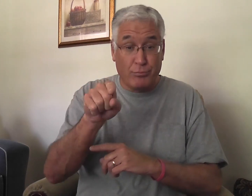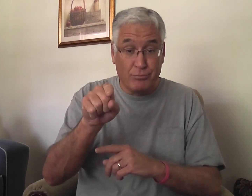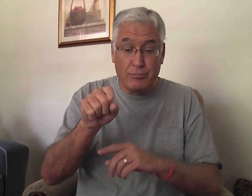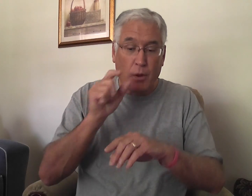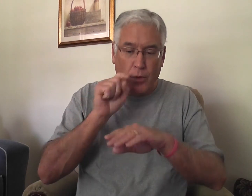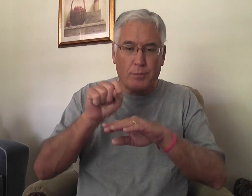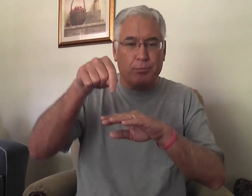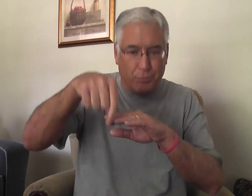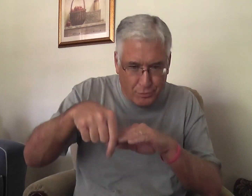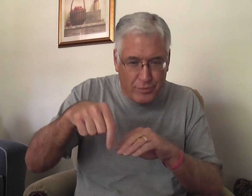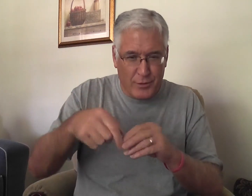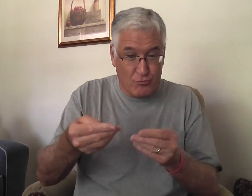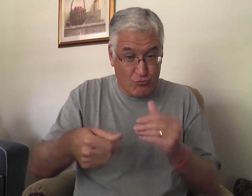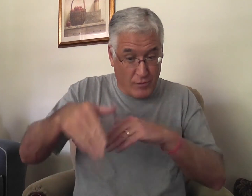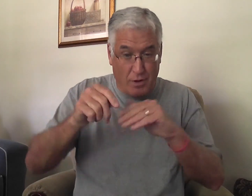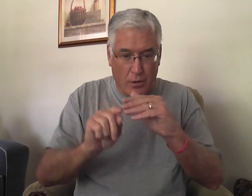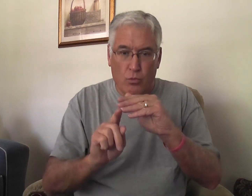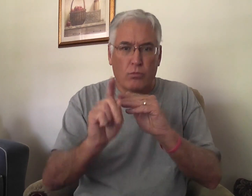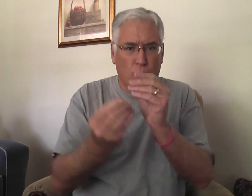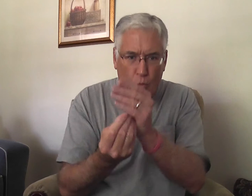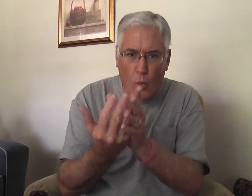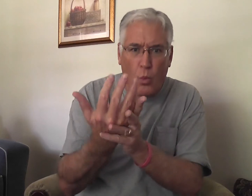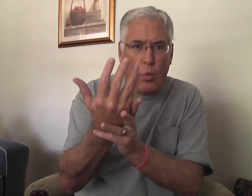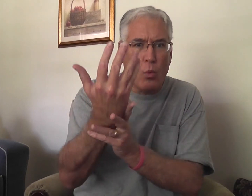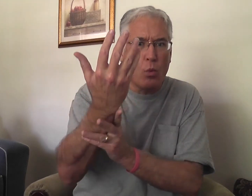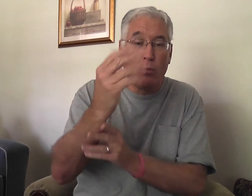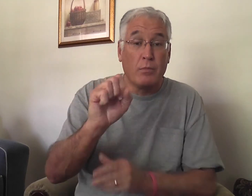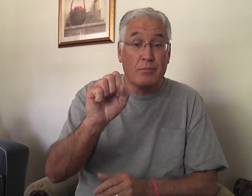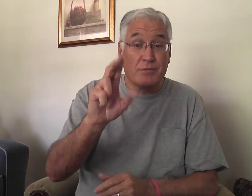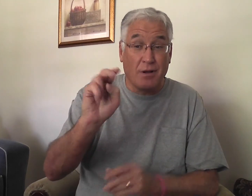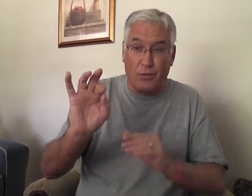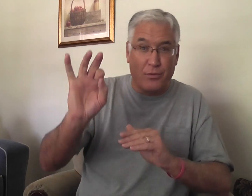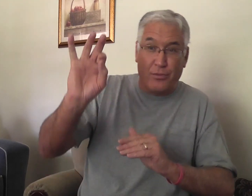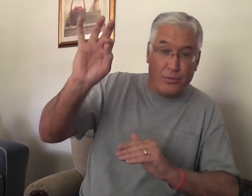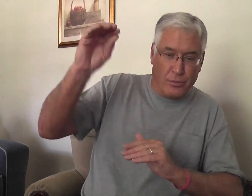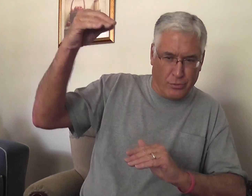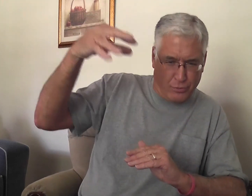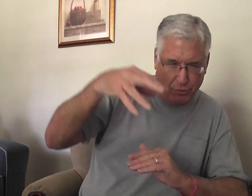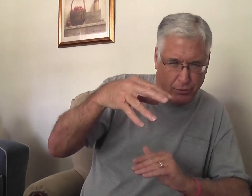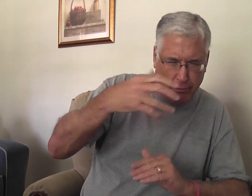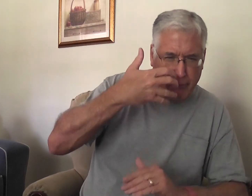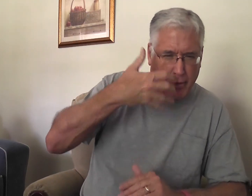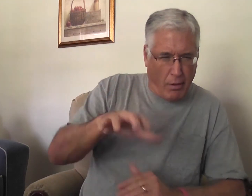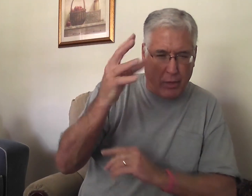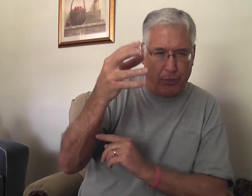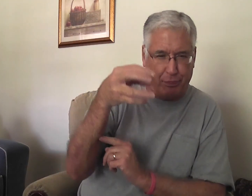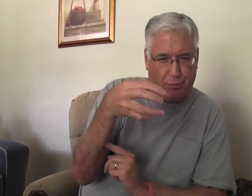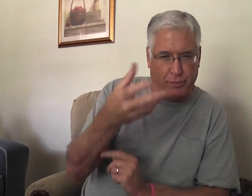there's another seed that goes in the ground and it grows up, but the sun comes and scorches